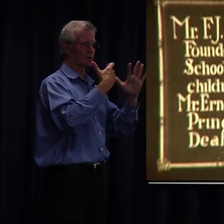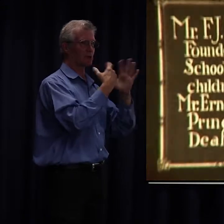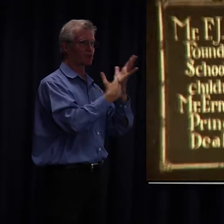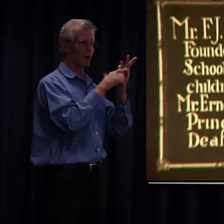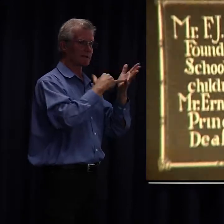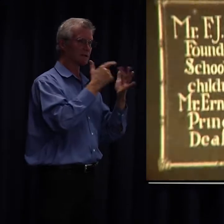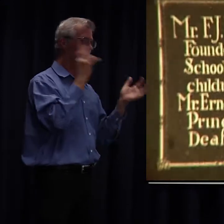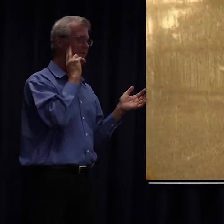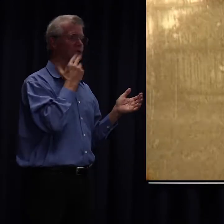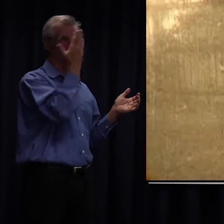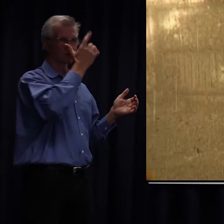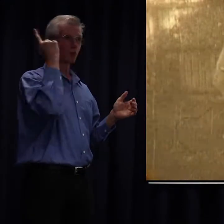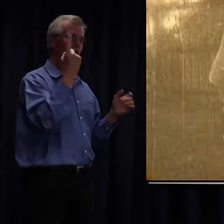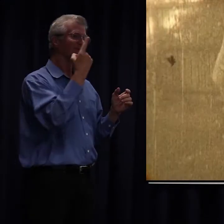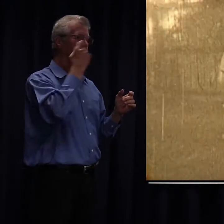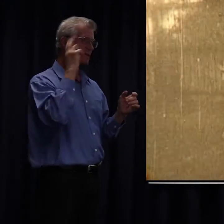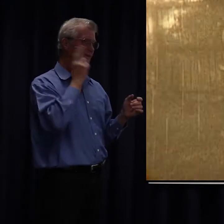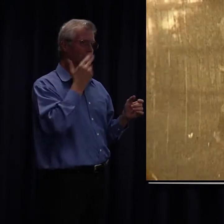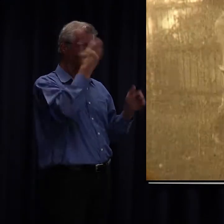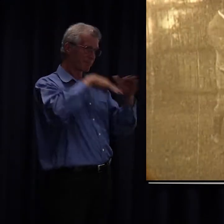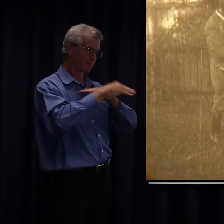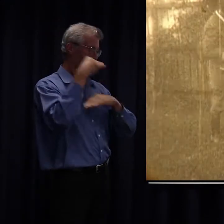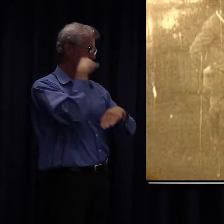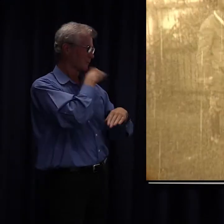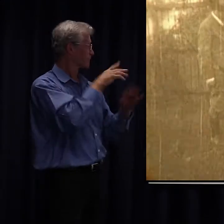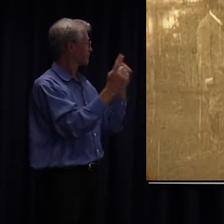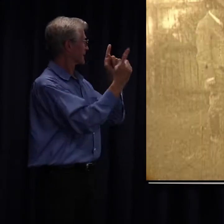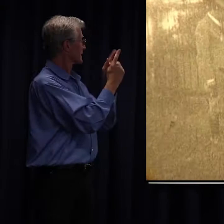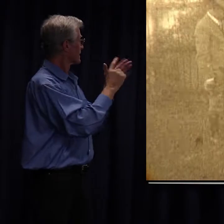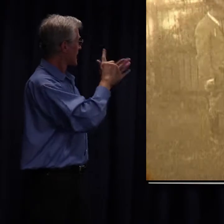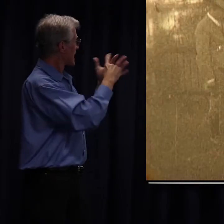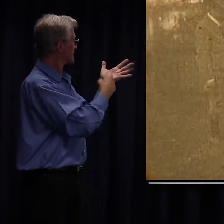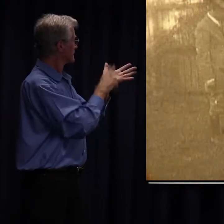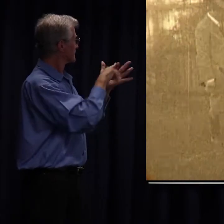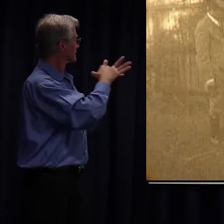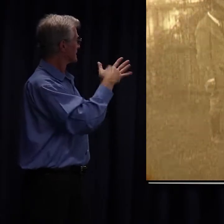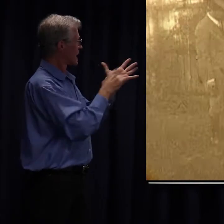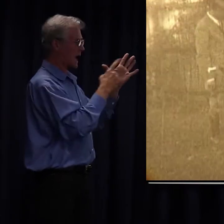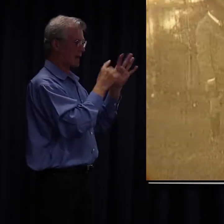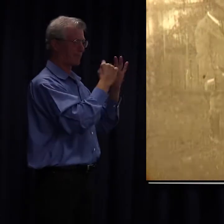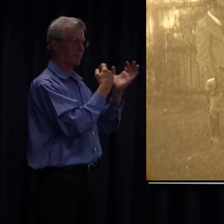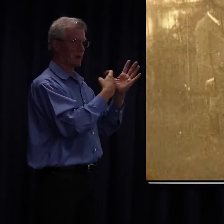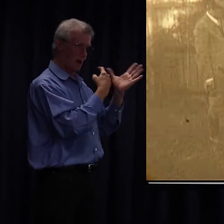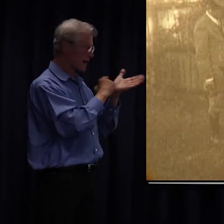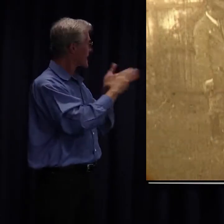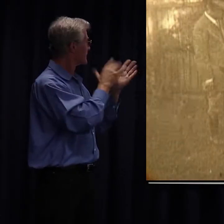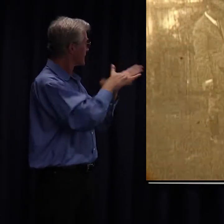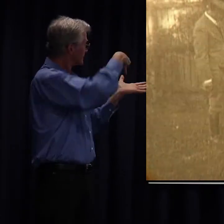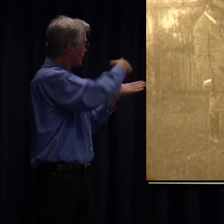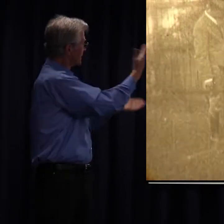So Frederick J. Rose, he is the man who founded the deaf school in Melbourne, and he met with